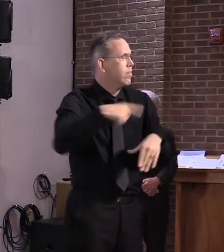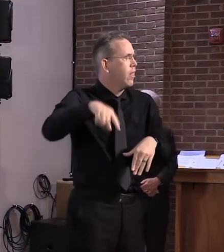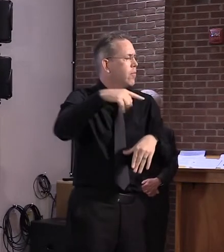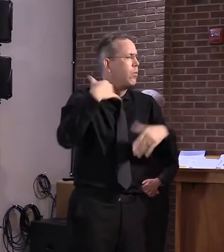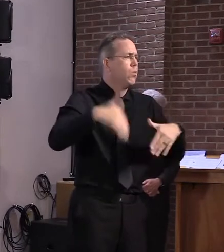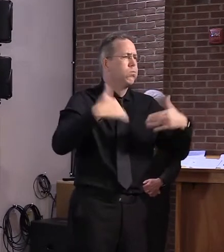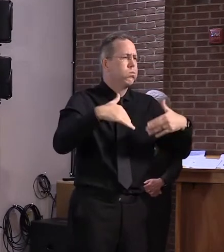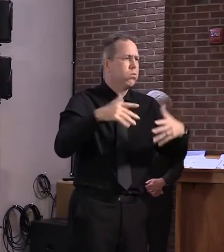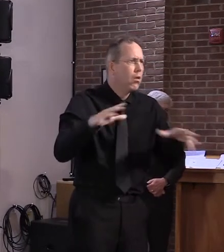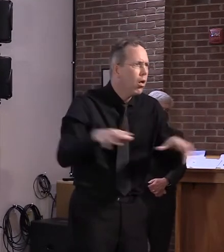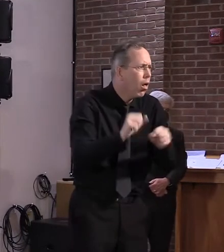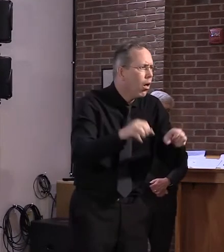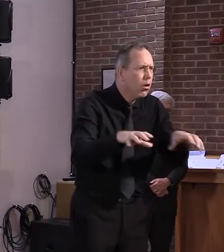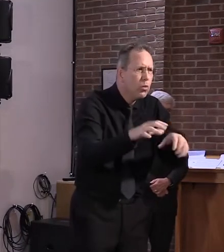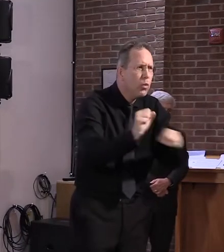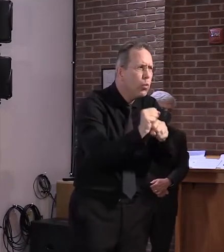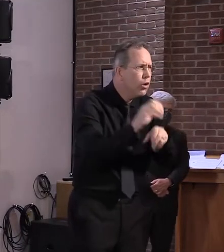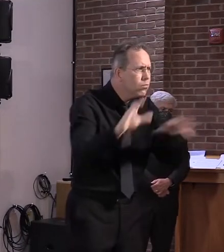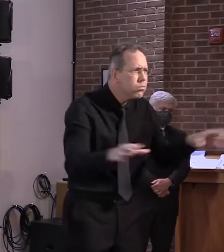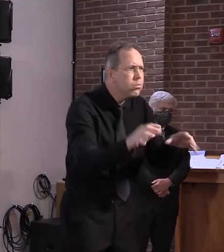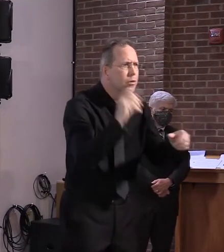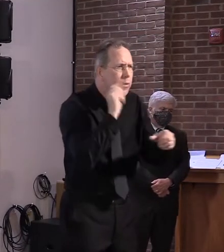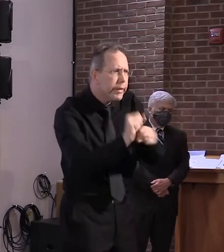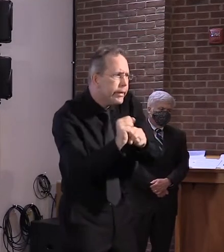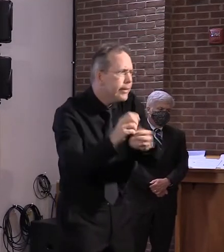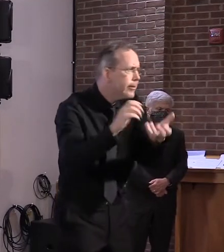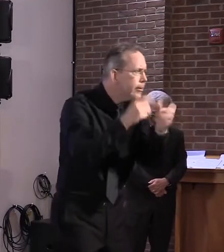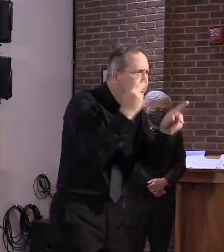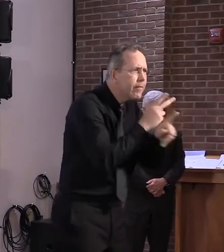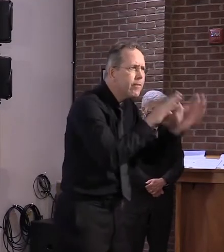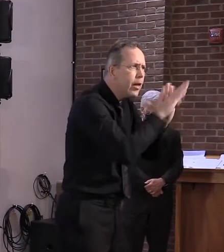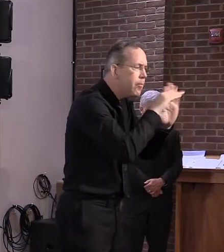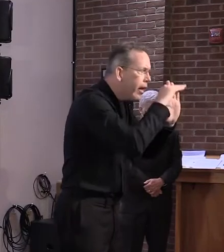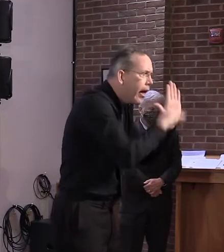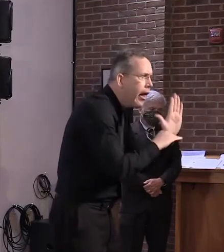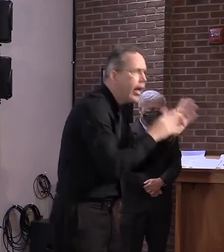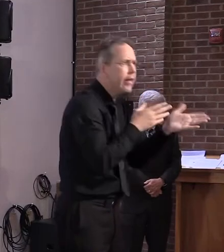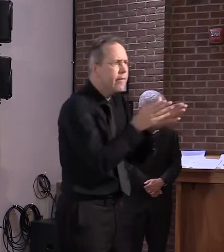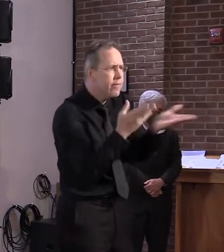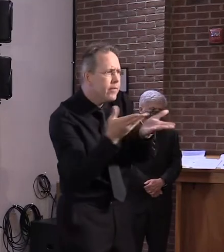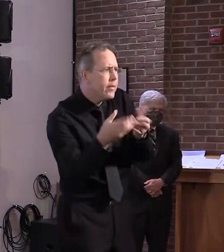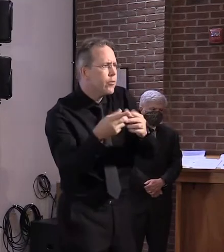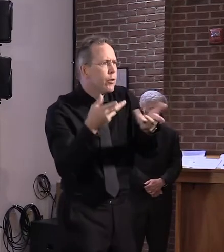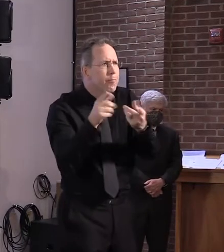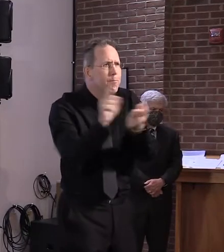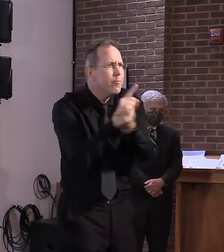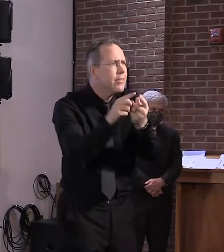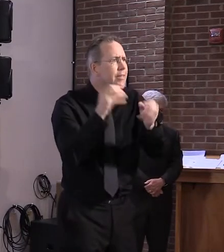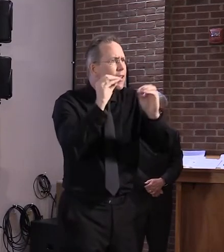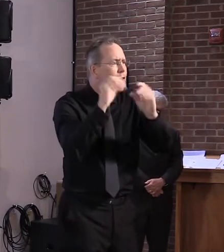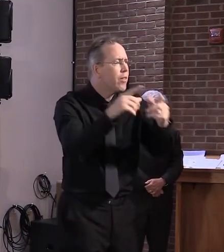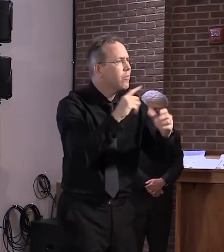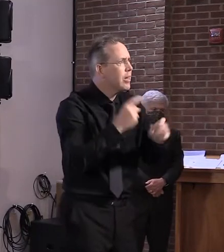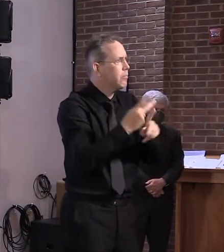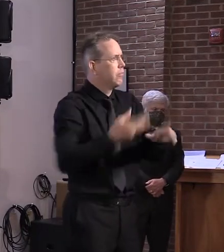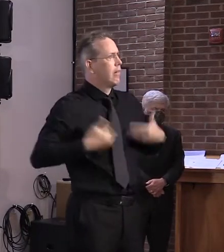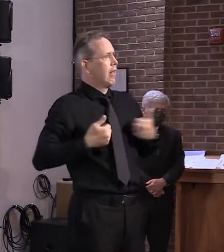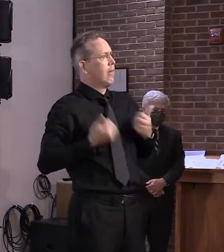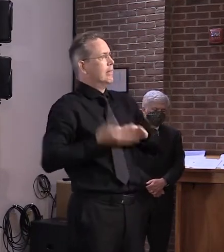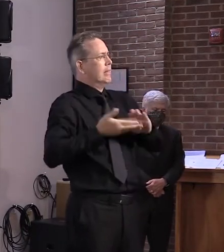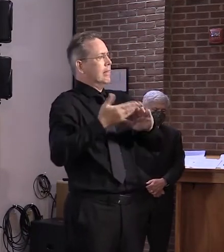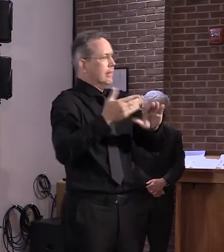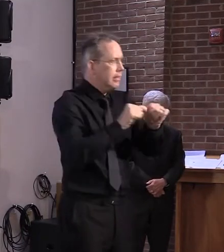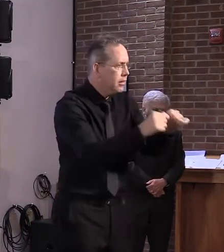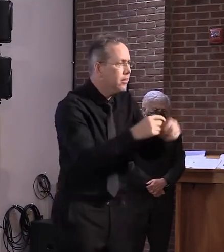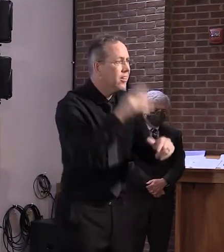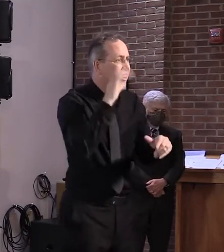economic or health recovery efforts. They've all been doing double duty, dealing with unusual challenges brought by the